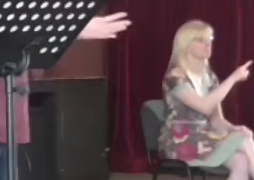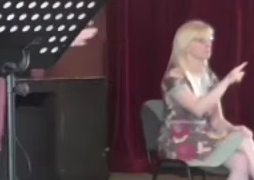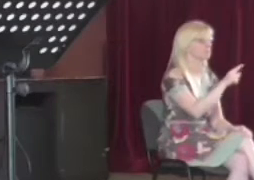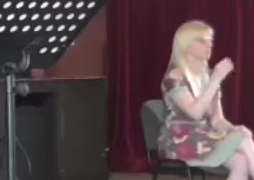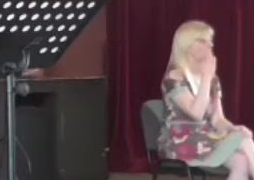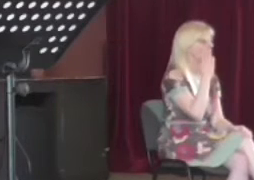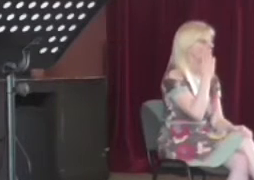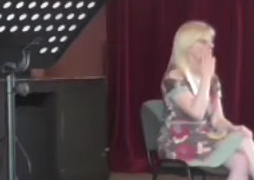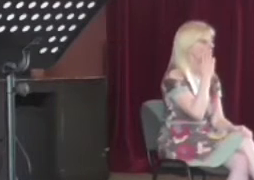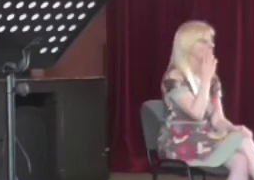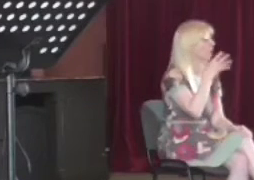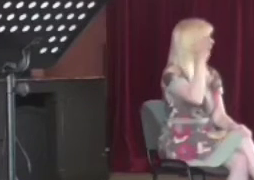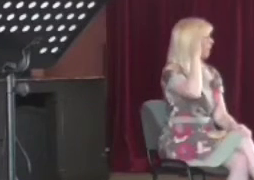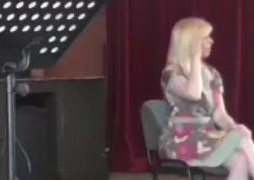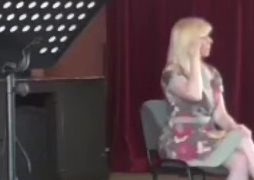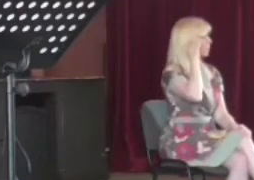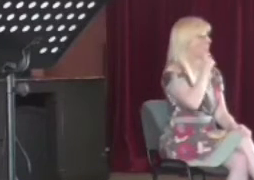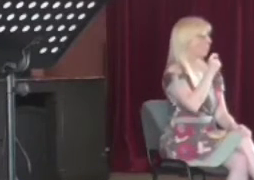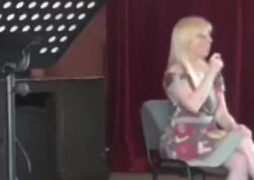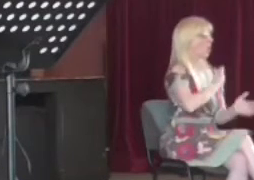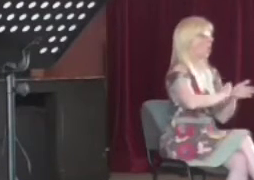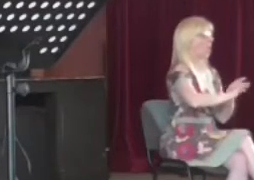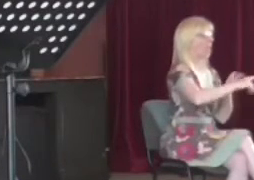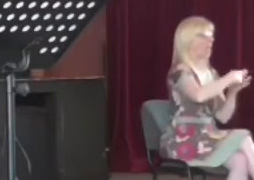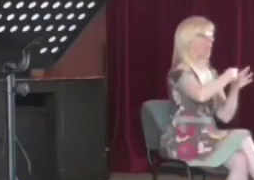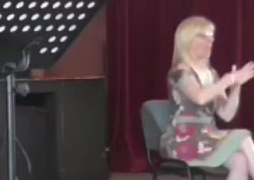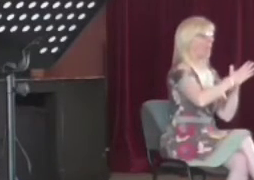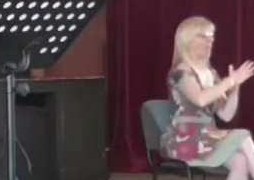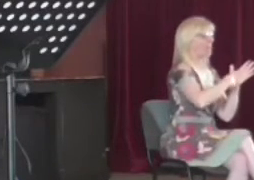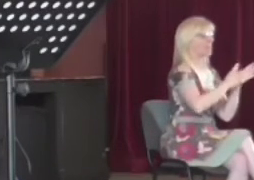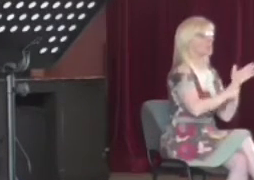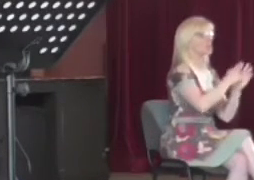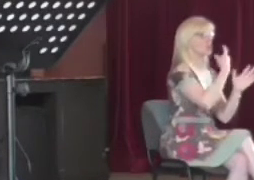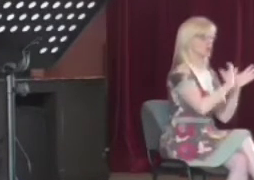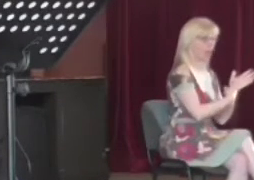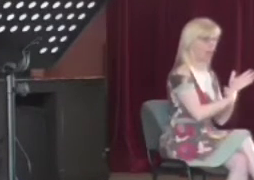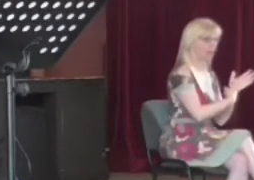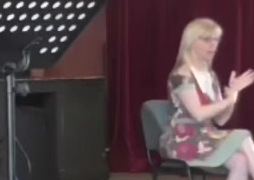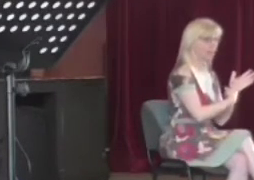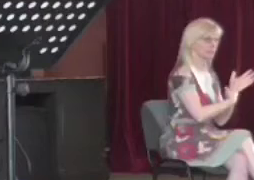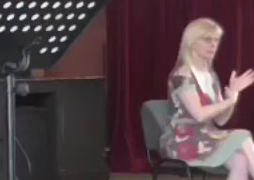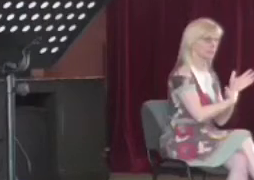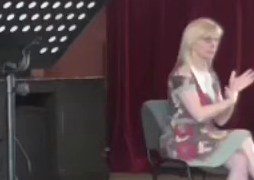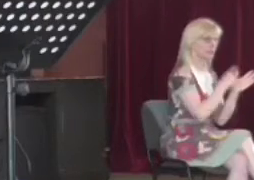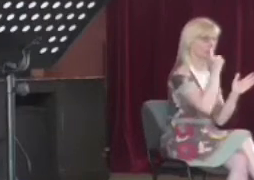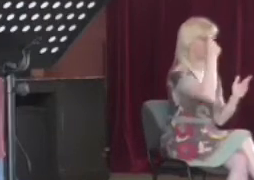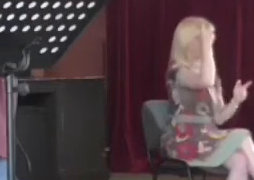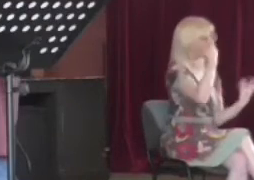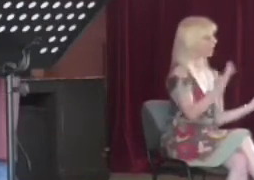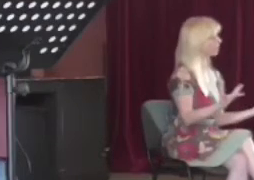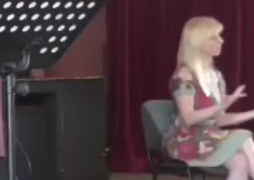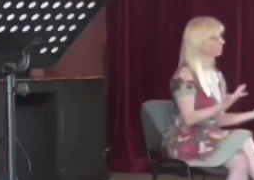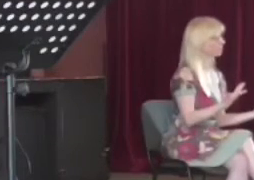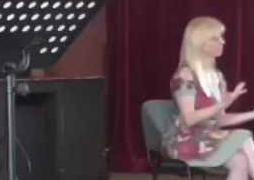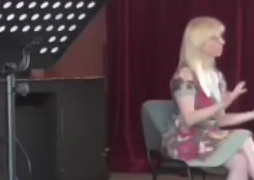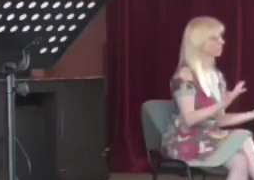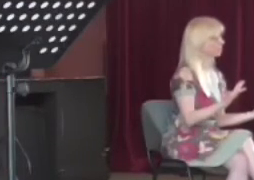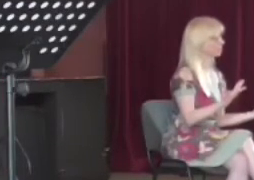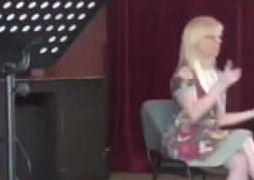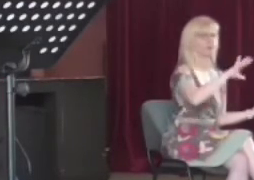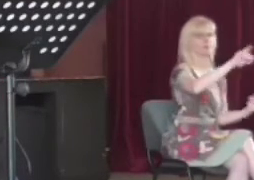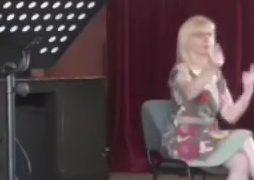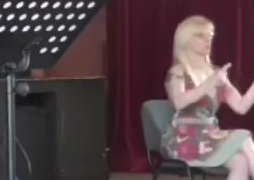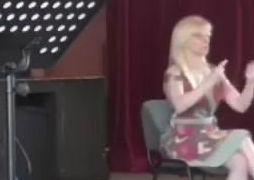Hitler, for example? Obviously, an obvious topic for church on a Sunday morning. Baddie. Leader.